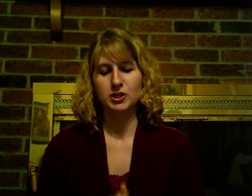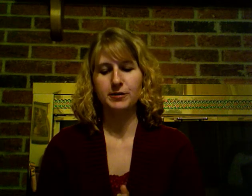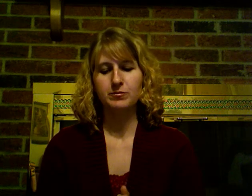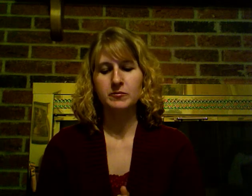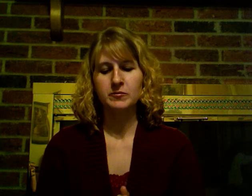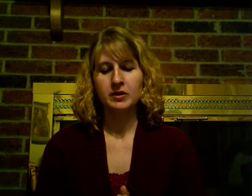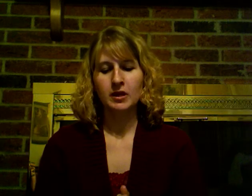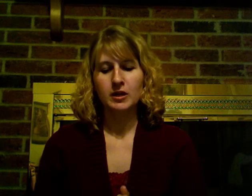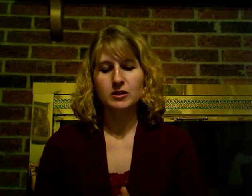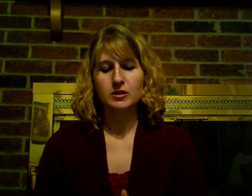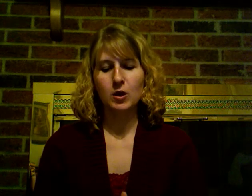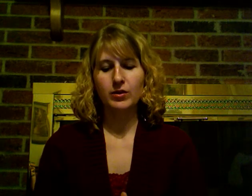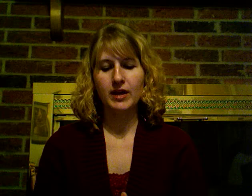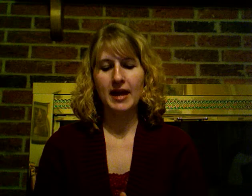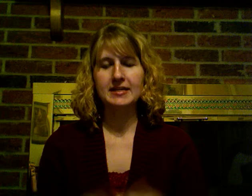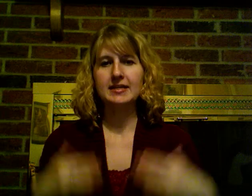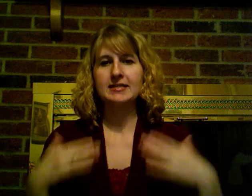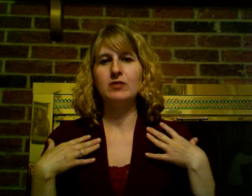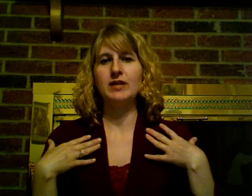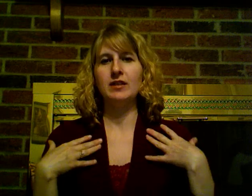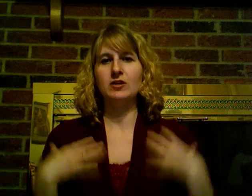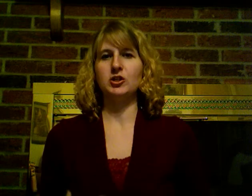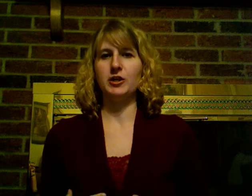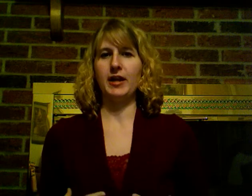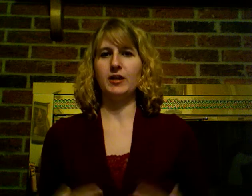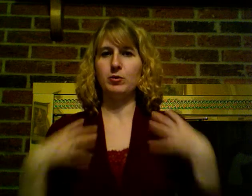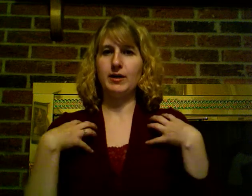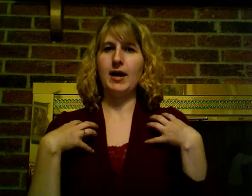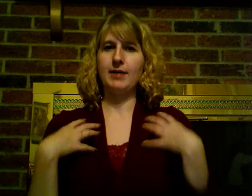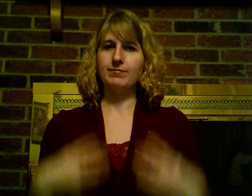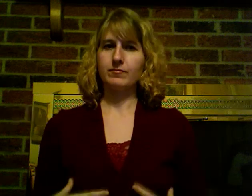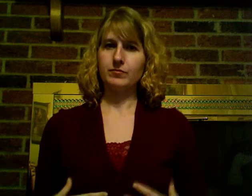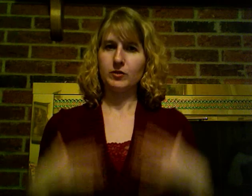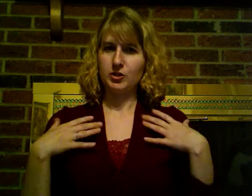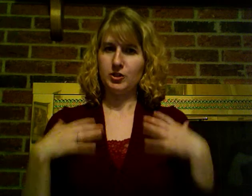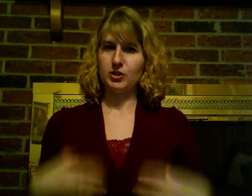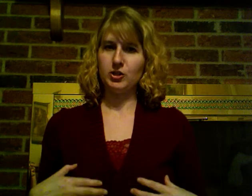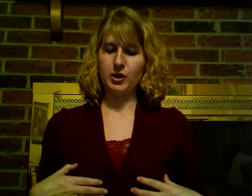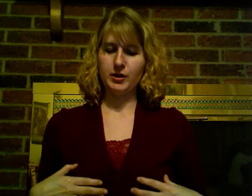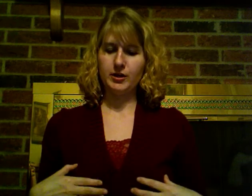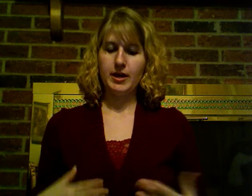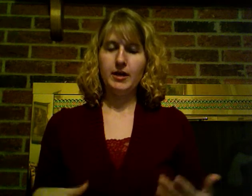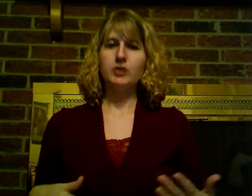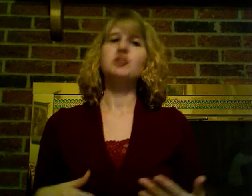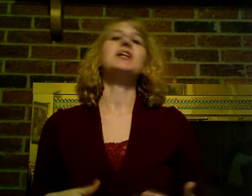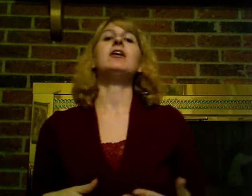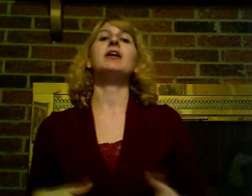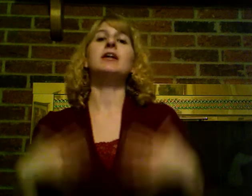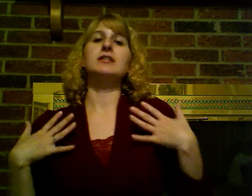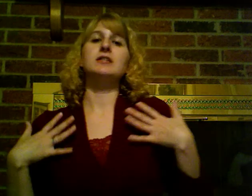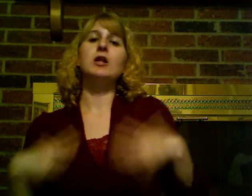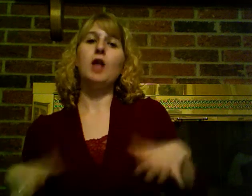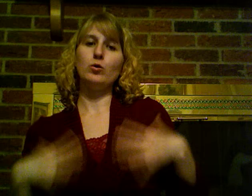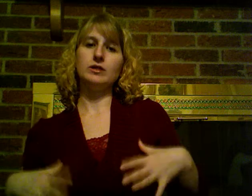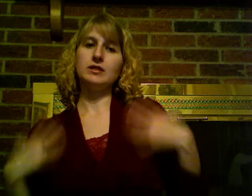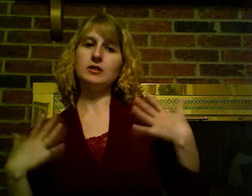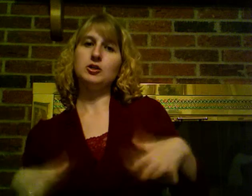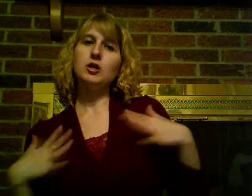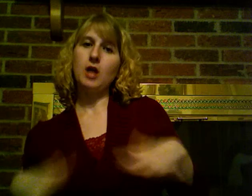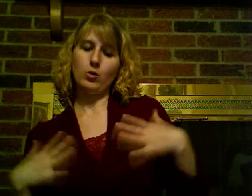shirt. So the idea is that you take the shirt and you put it on, just the shirt. Your generic is clothes. This is your